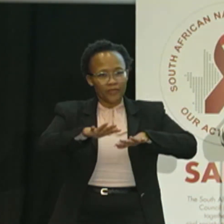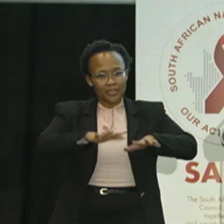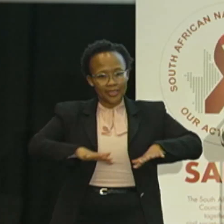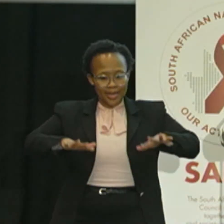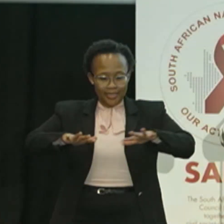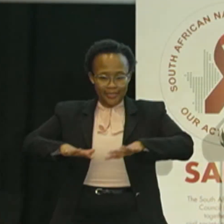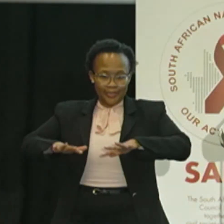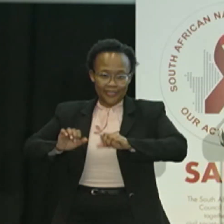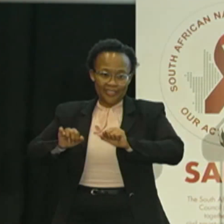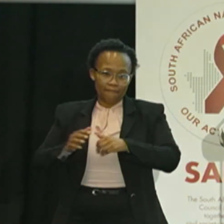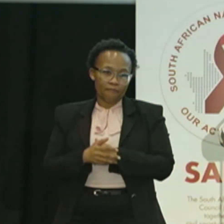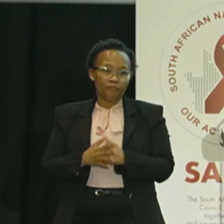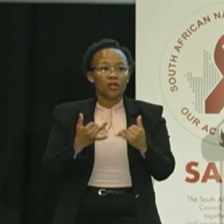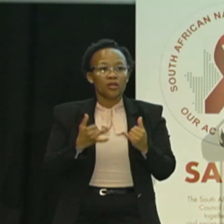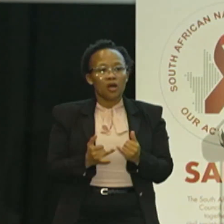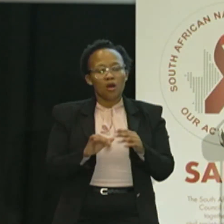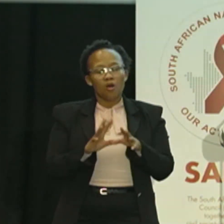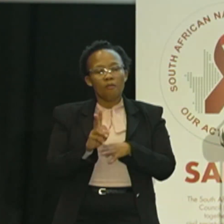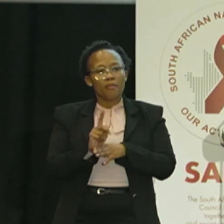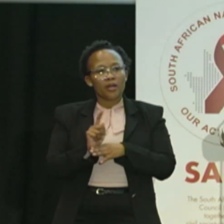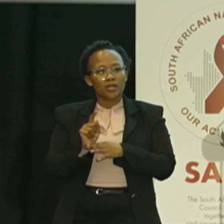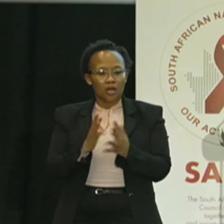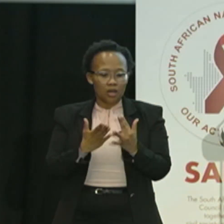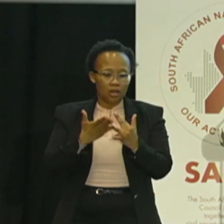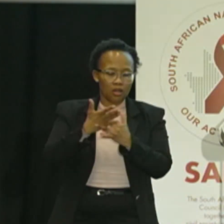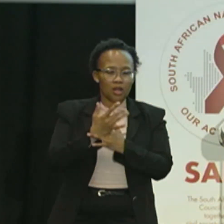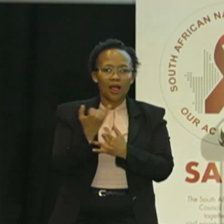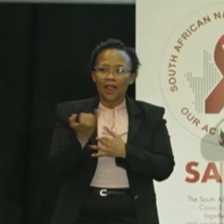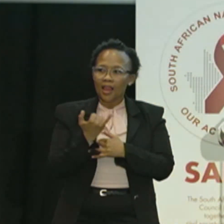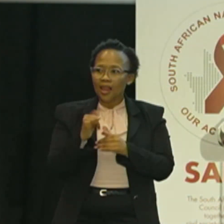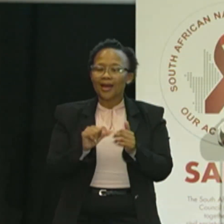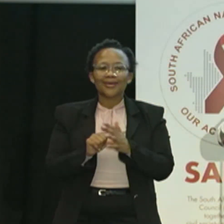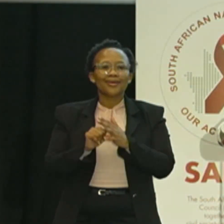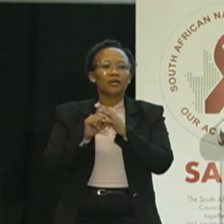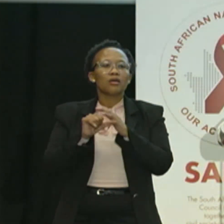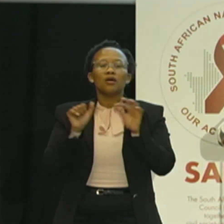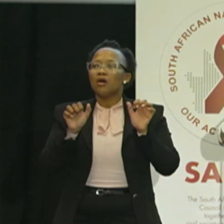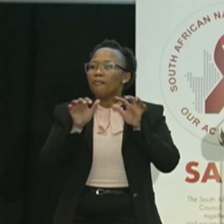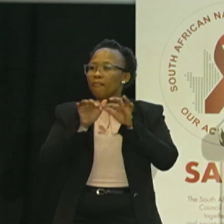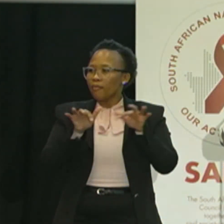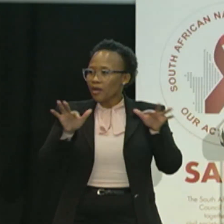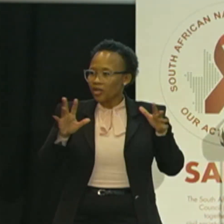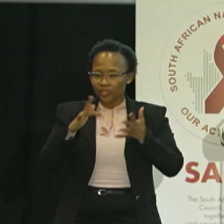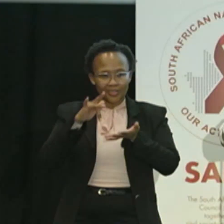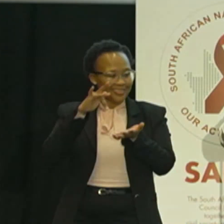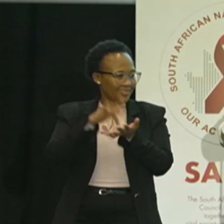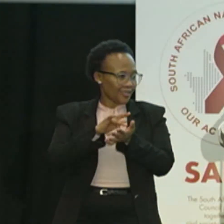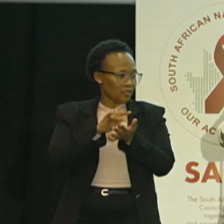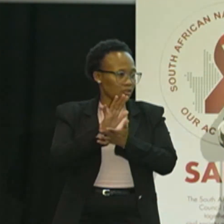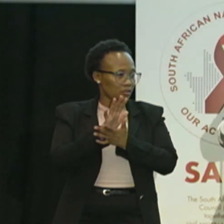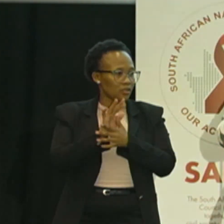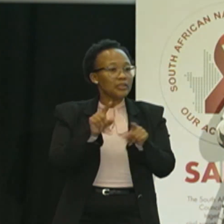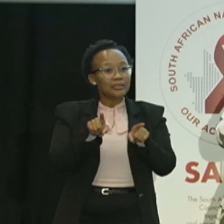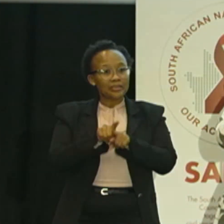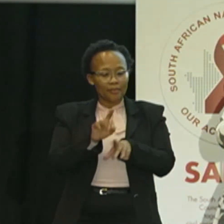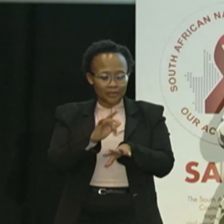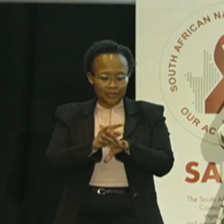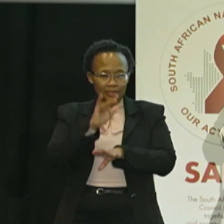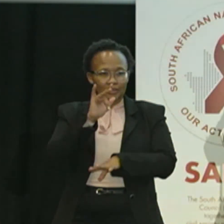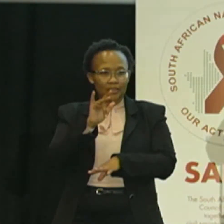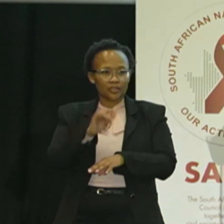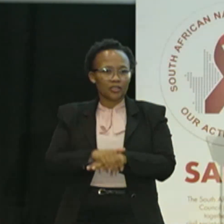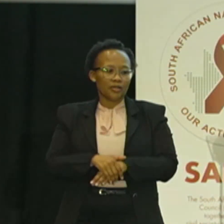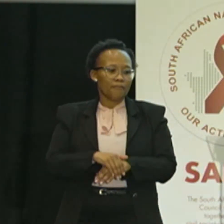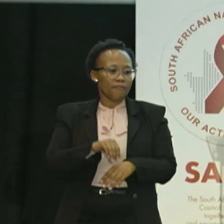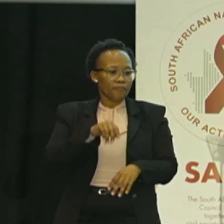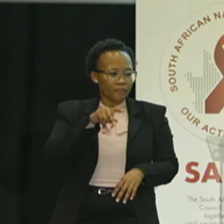these practical interventions like the key population centers of excellence and sensitization, PEPFAR